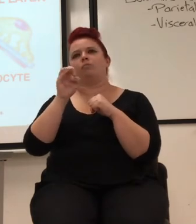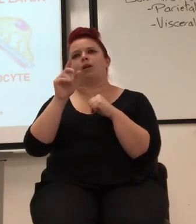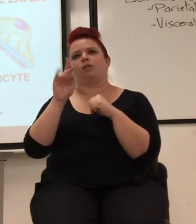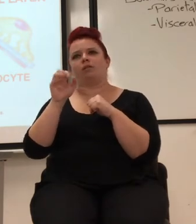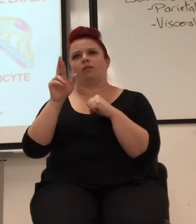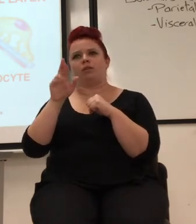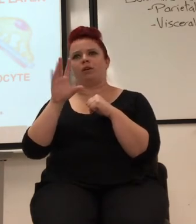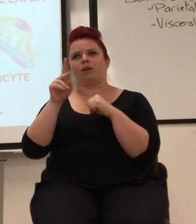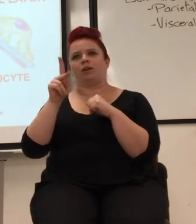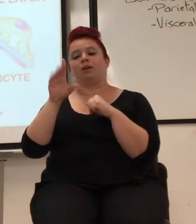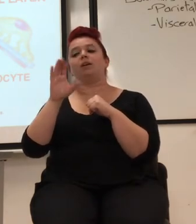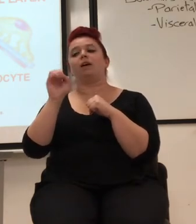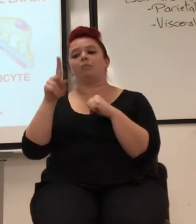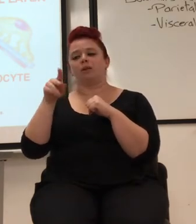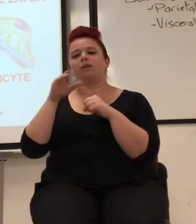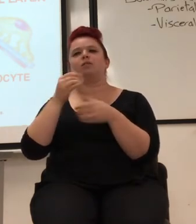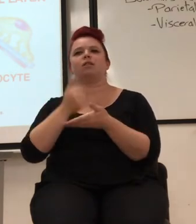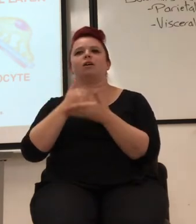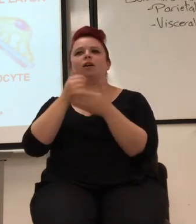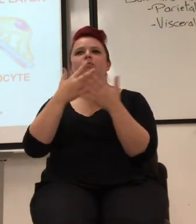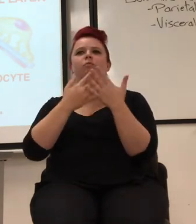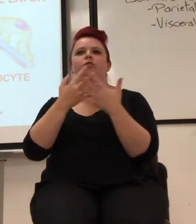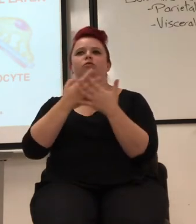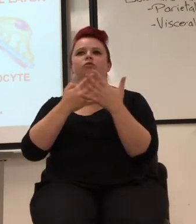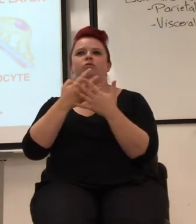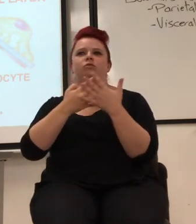perform the filtration function.